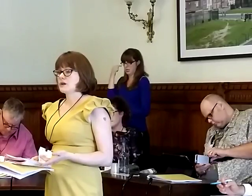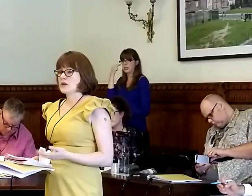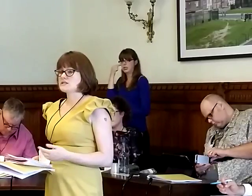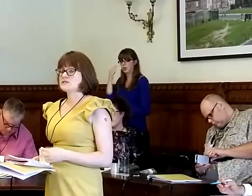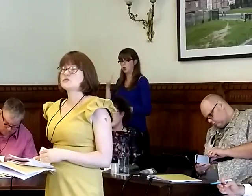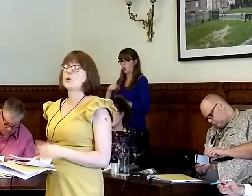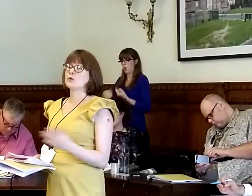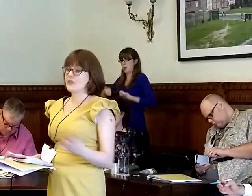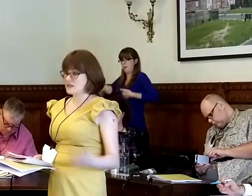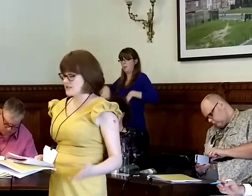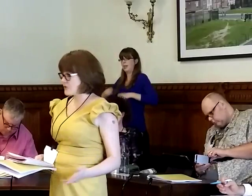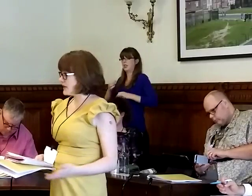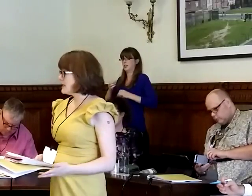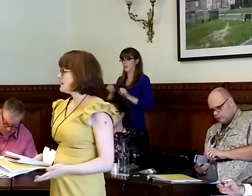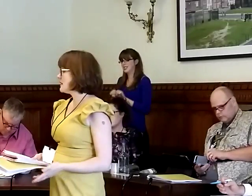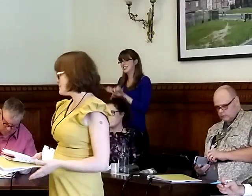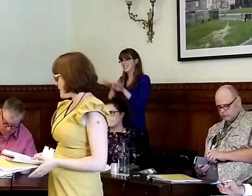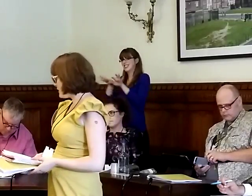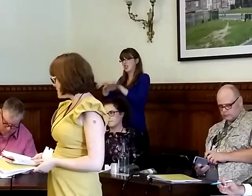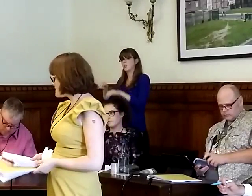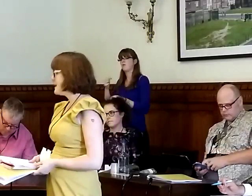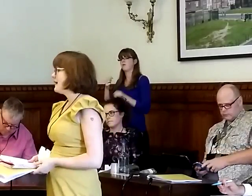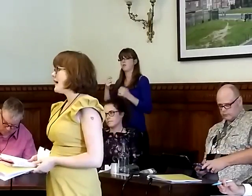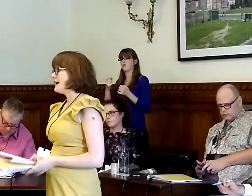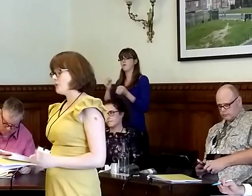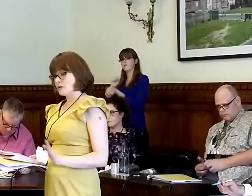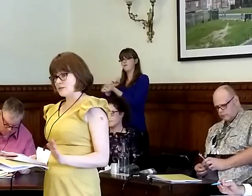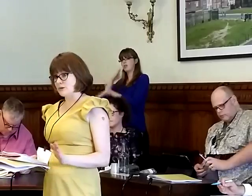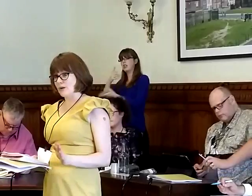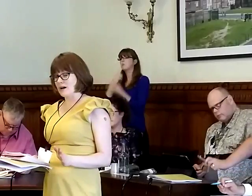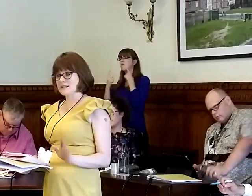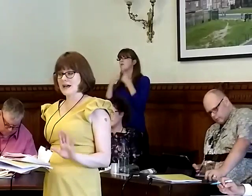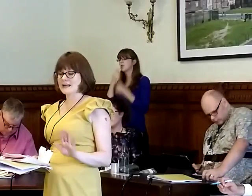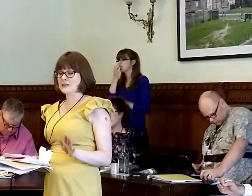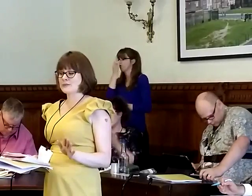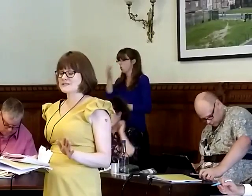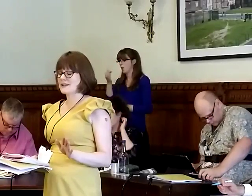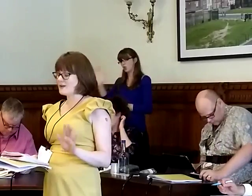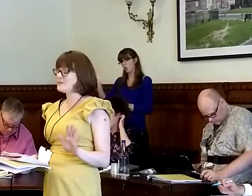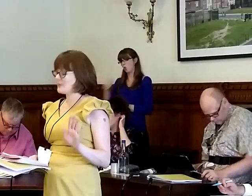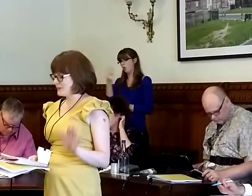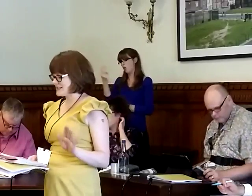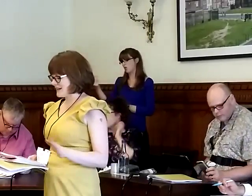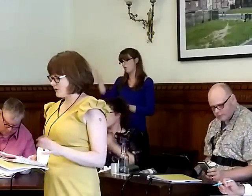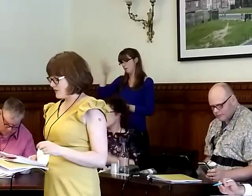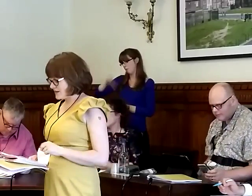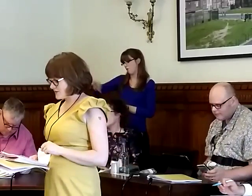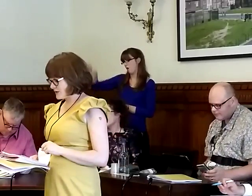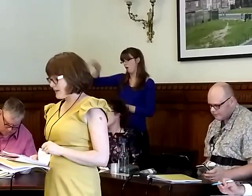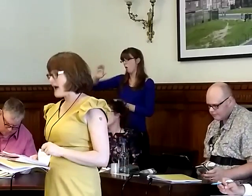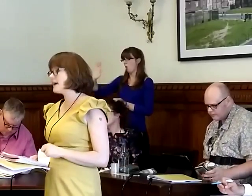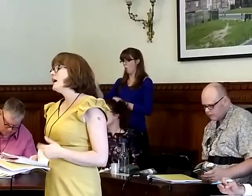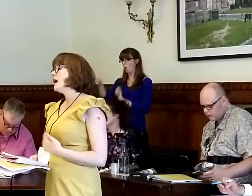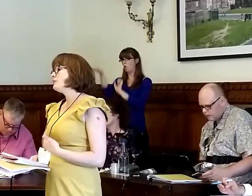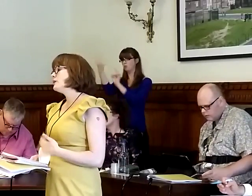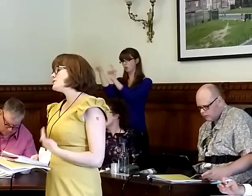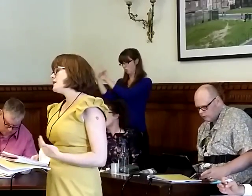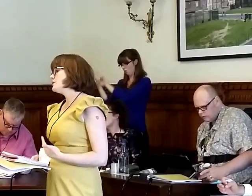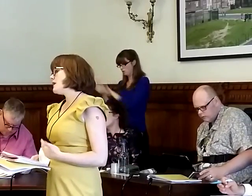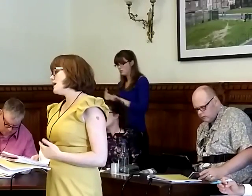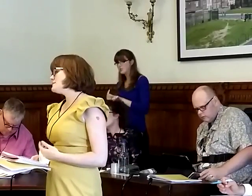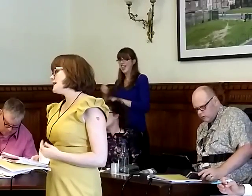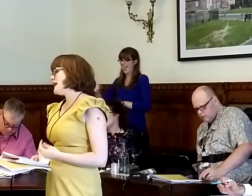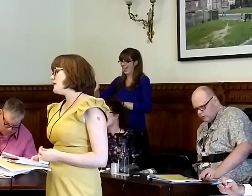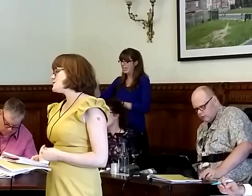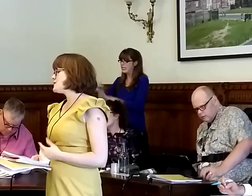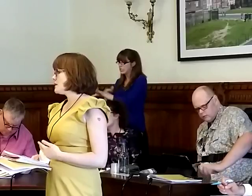of Information requests to all 33 London boroughs, and all of them replied. Hackney were a bit slow, but we did get all 33 back, And we